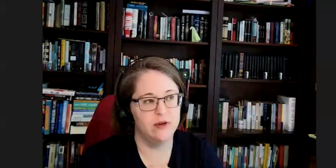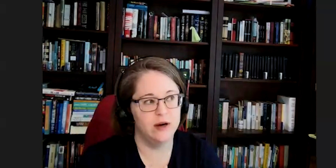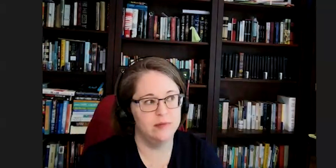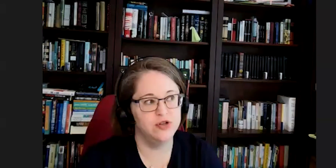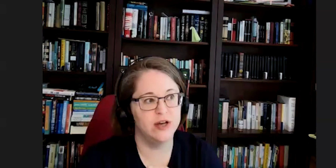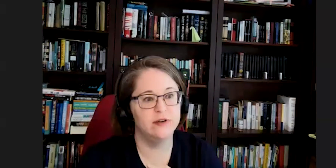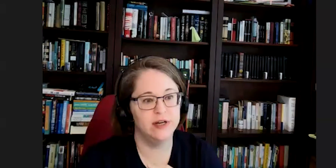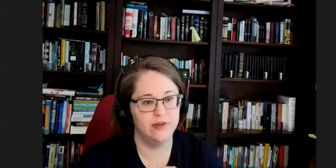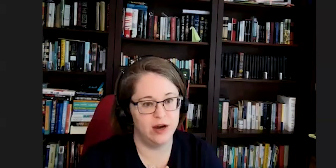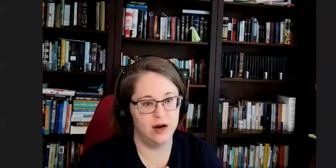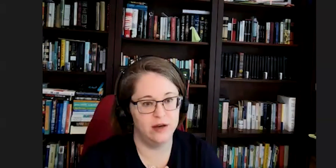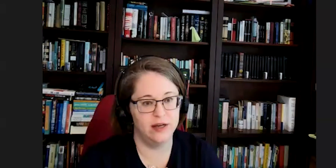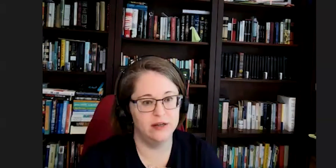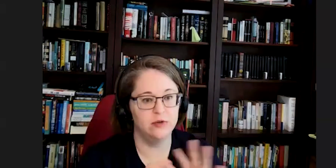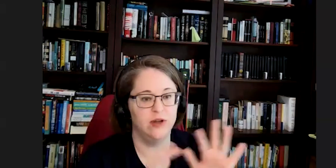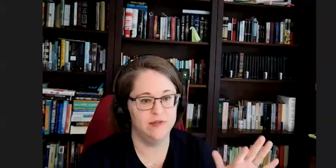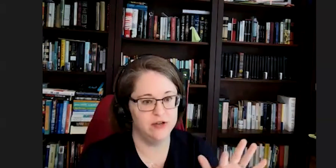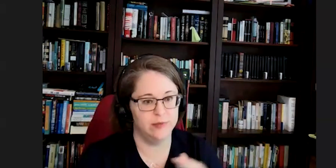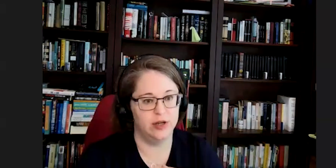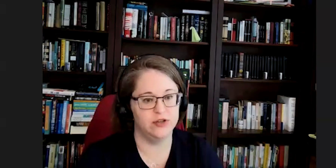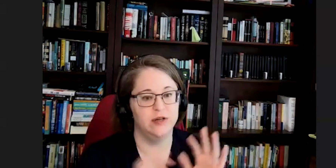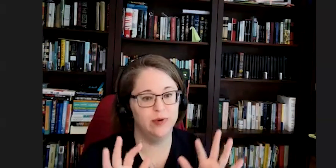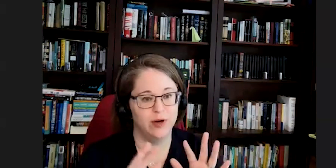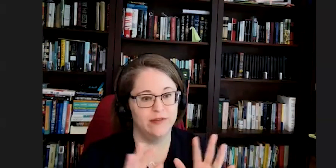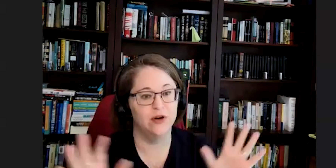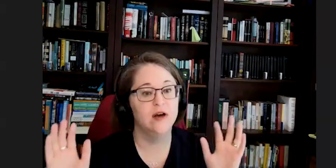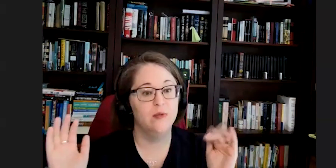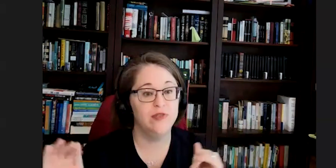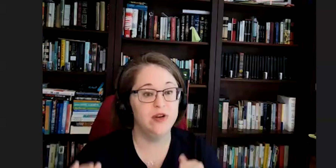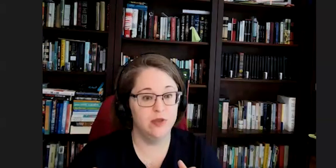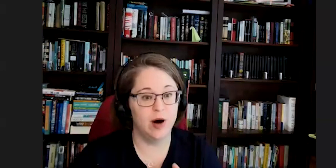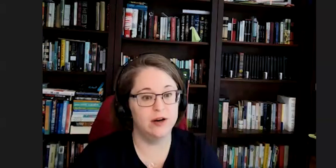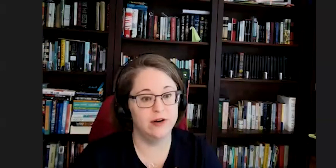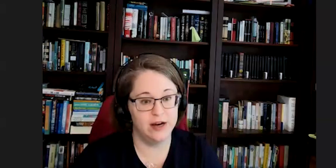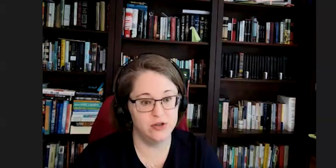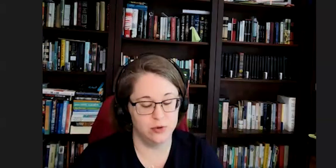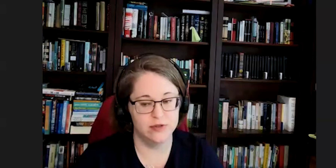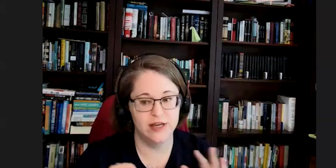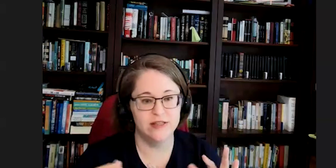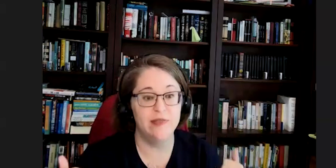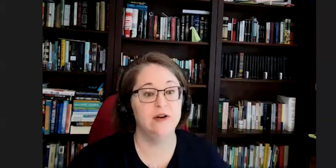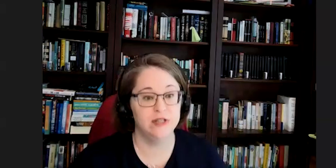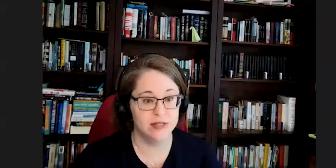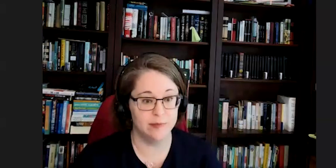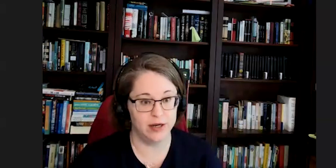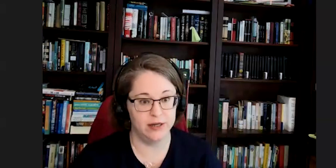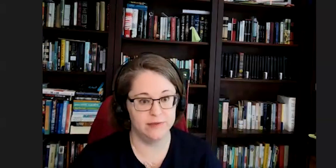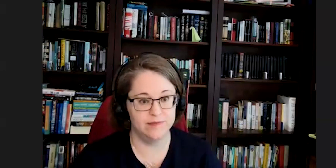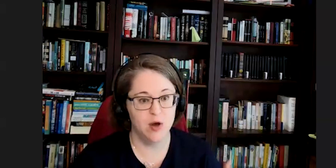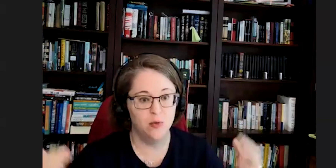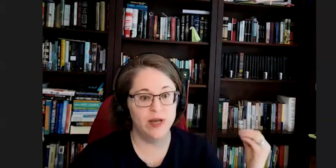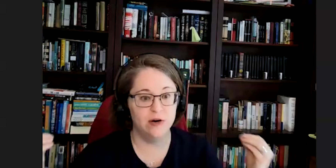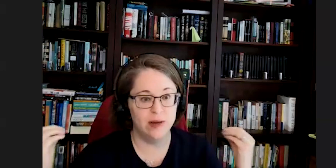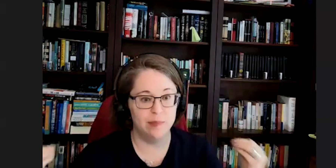have with generative AI, and I don't love that terminology, but whatever, with the modern AI tools, is that they are